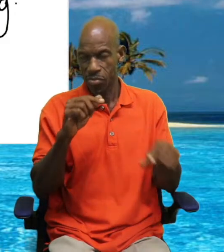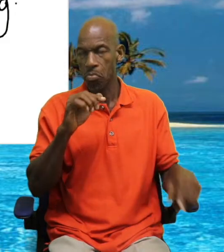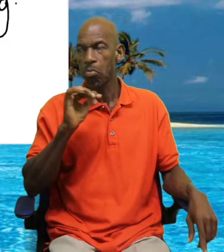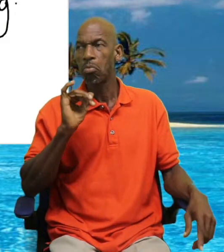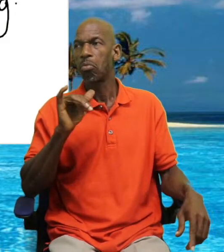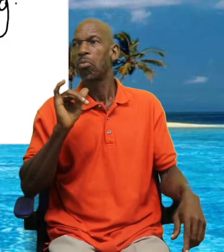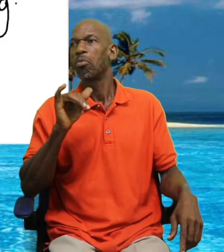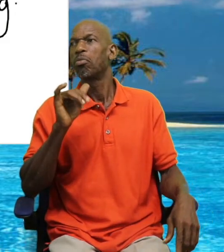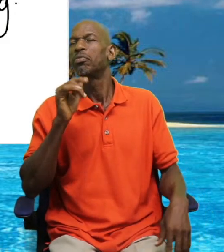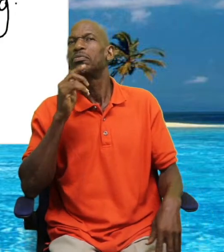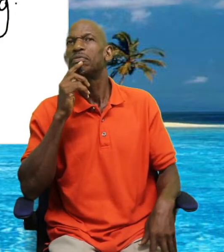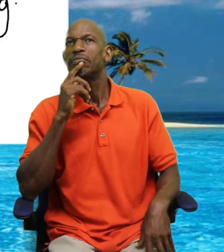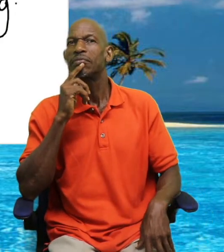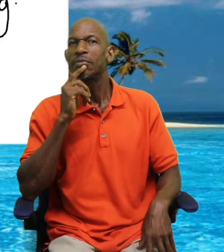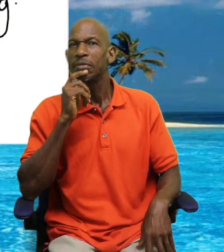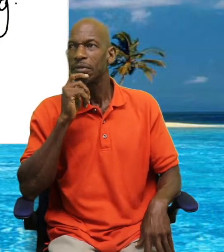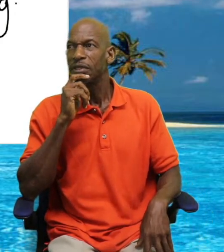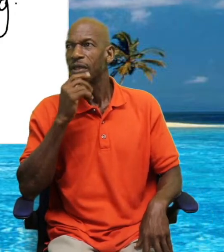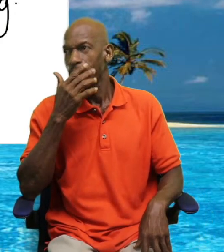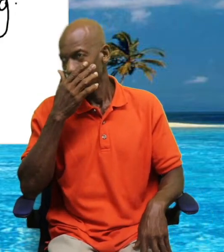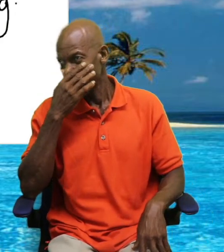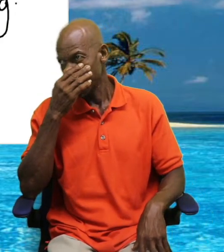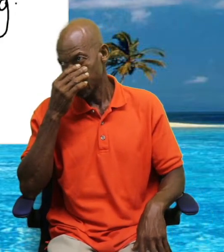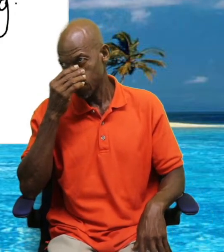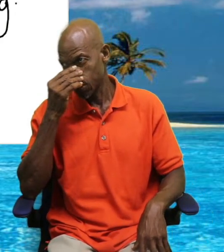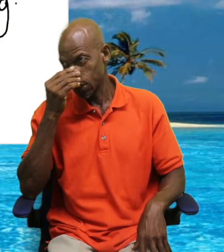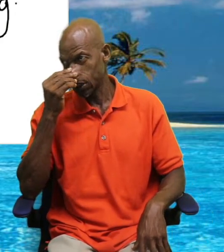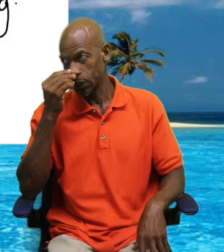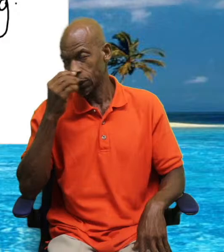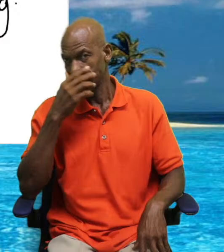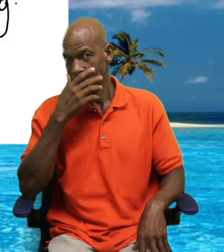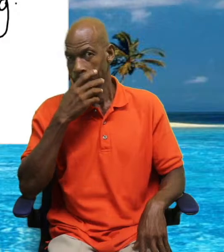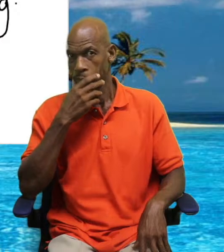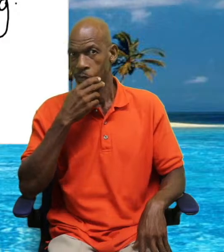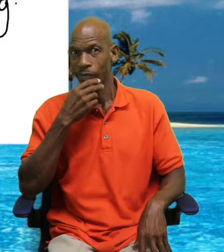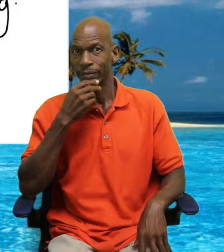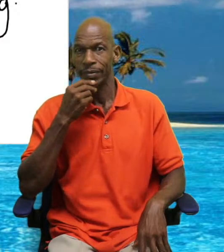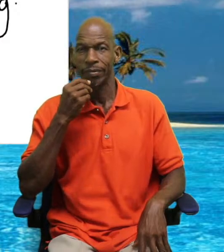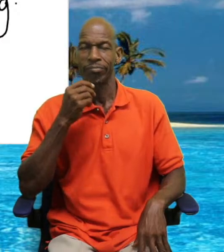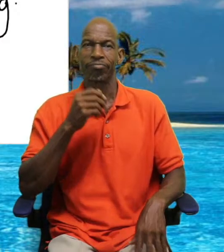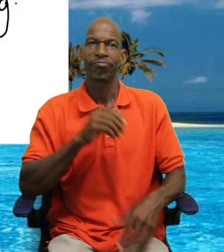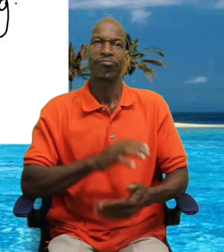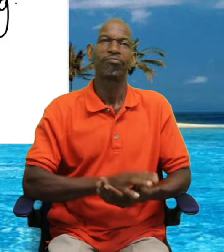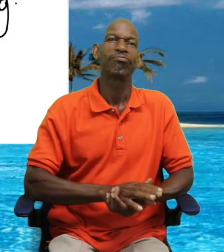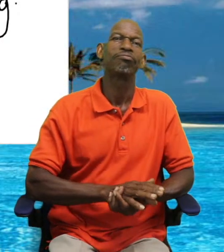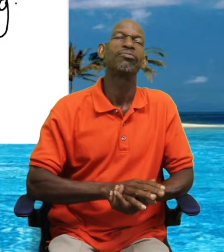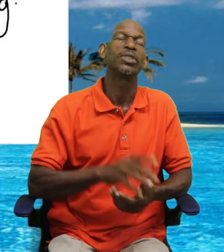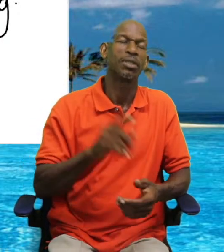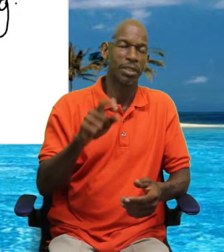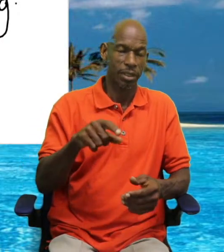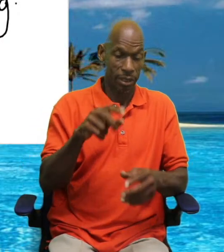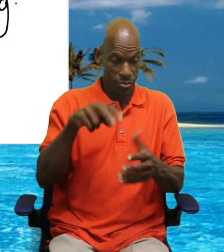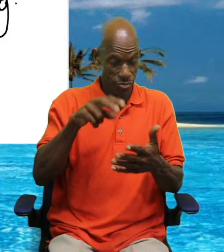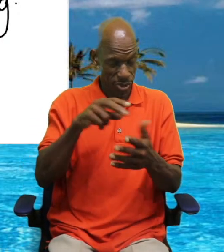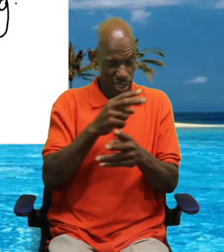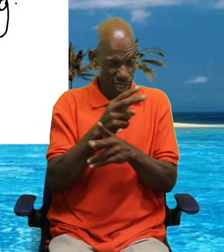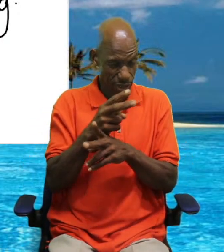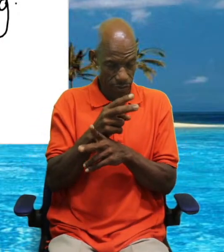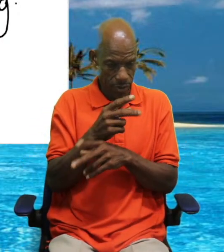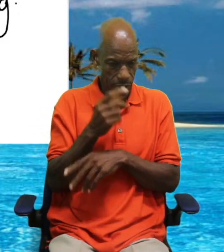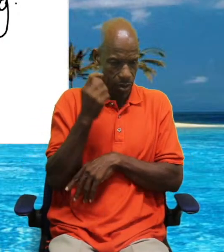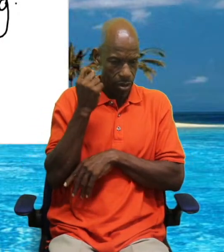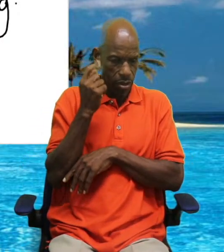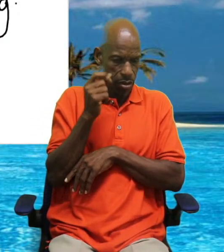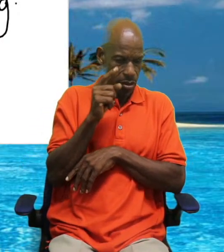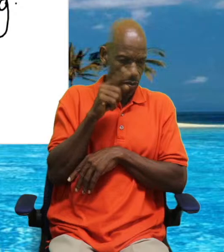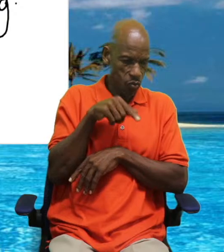Right? So that's why we need to read very carefully. Read very carefully and understand what you're reading. So